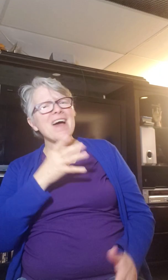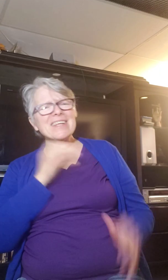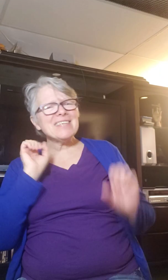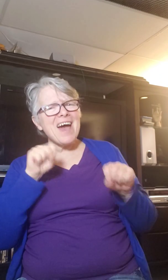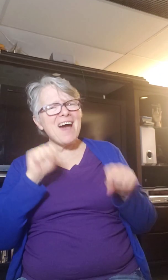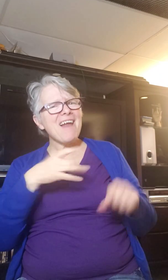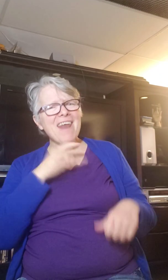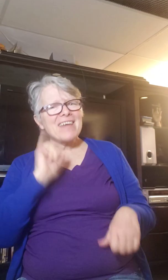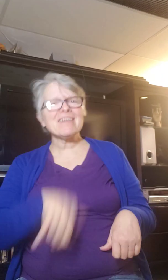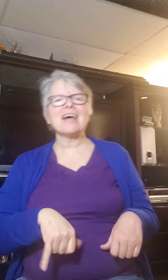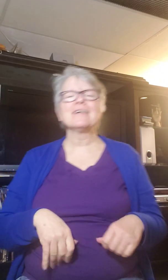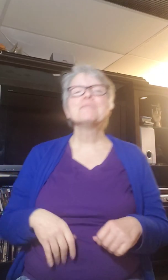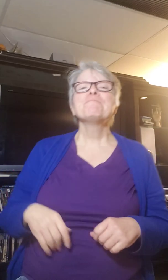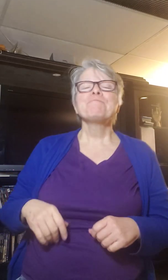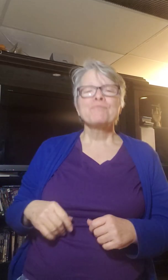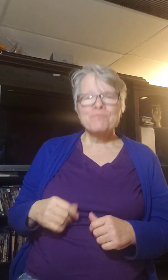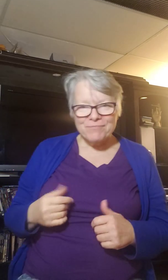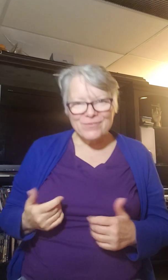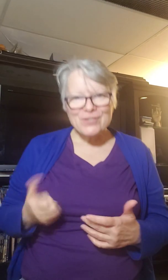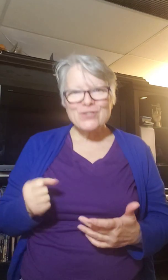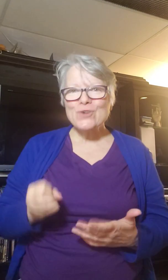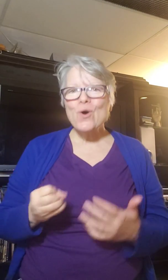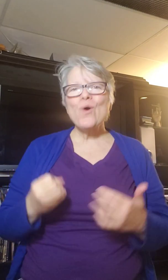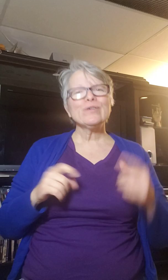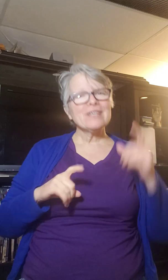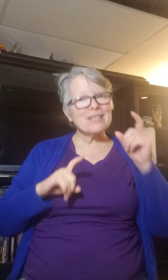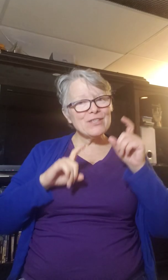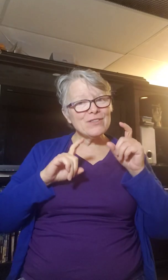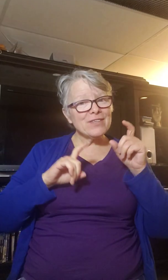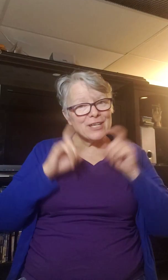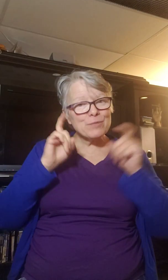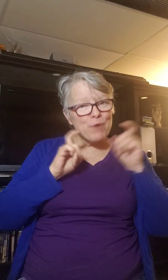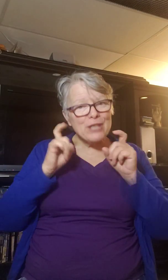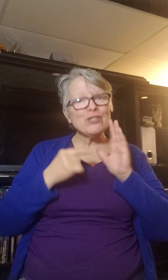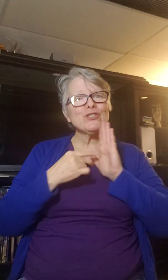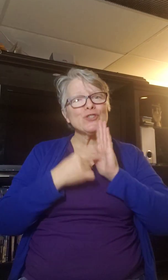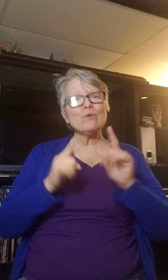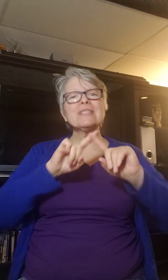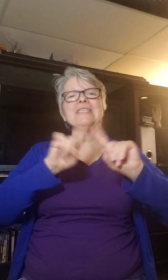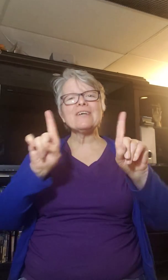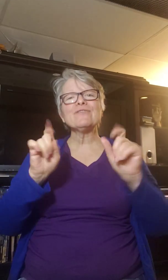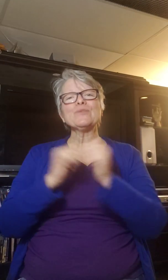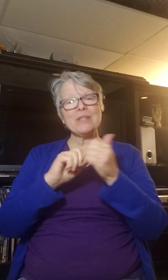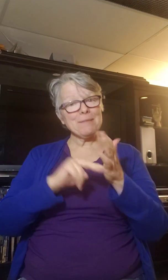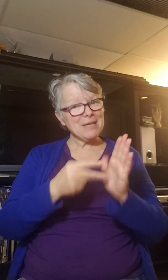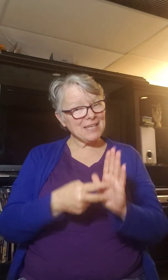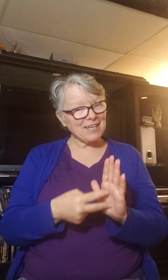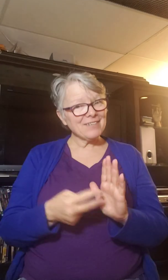fine. Yeah, I like that. So the expression shows the difference with the meaning,